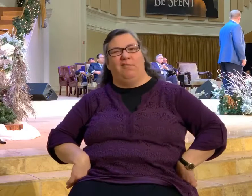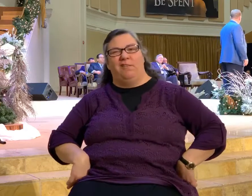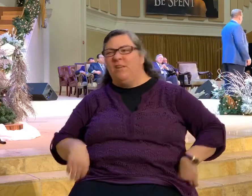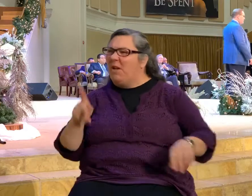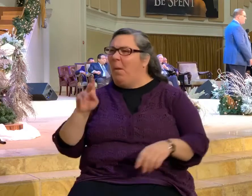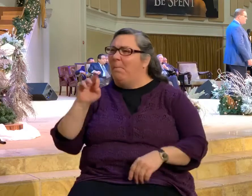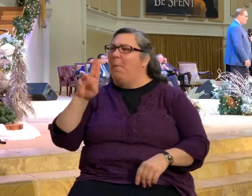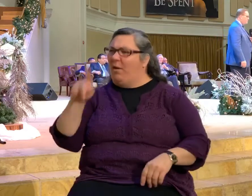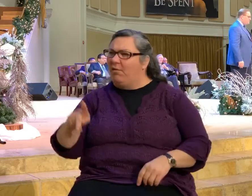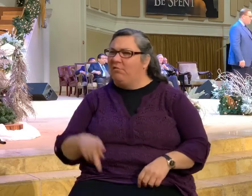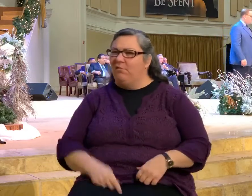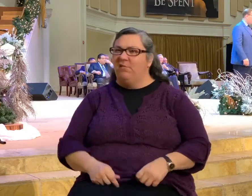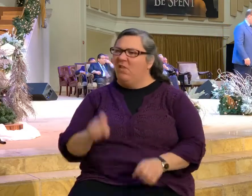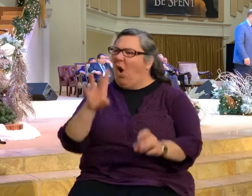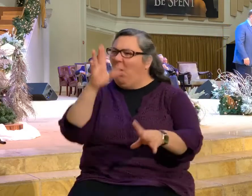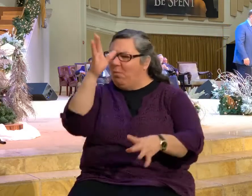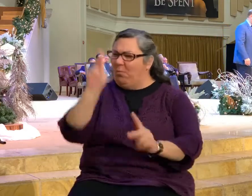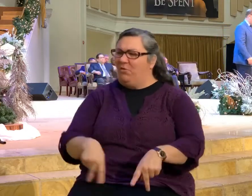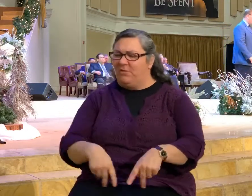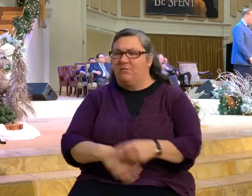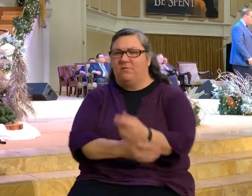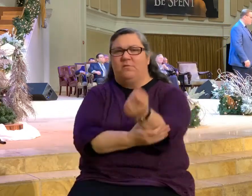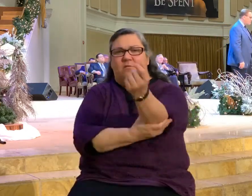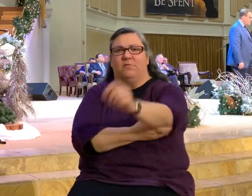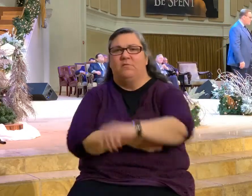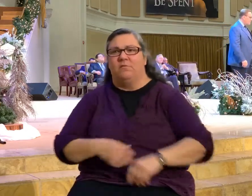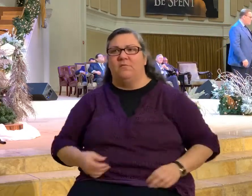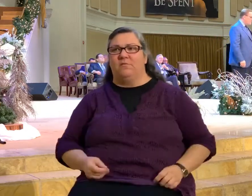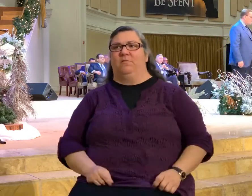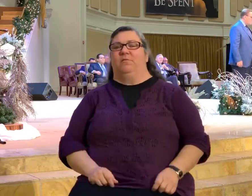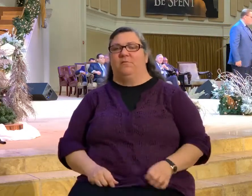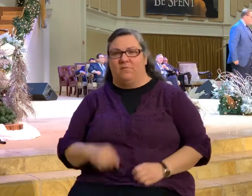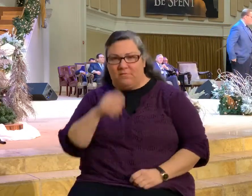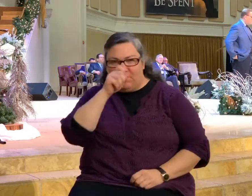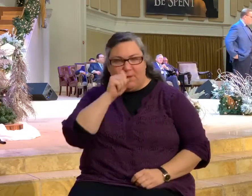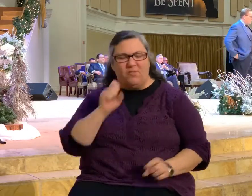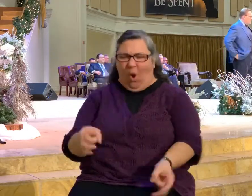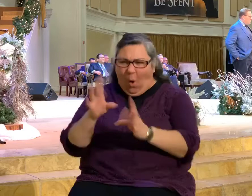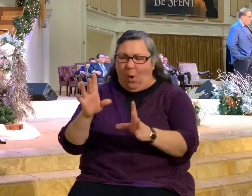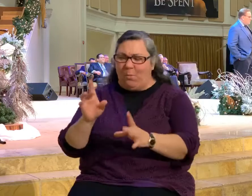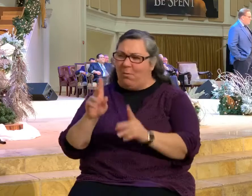punk? Wouldn't you just like to slap him?